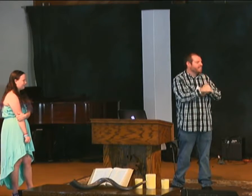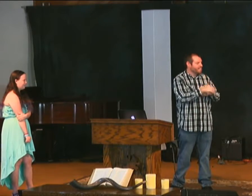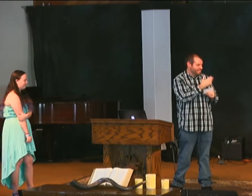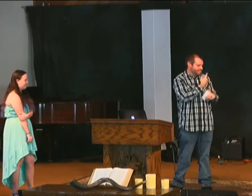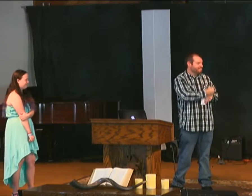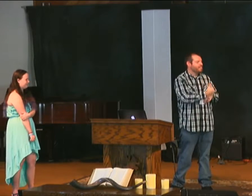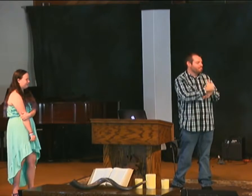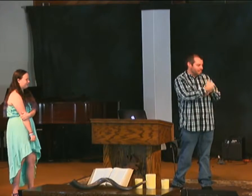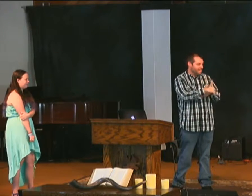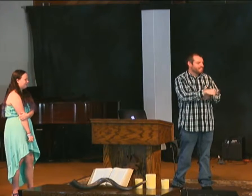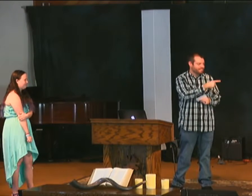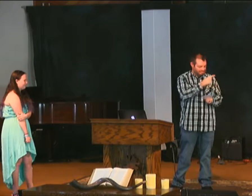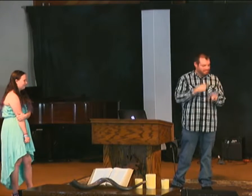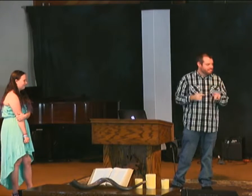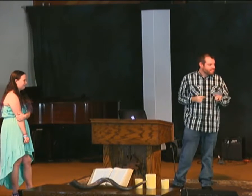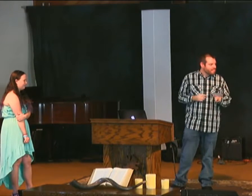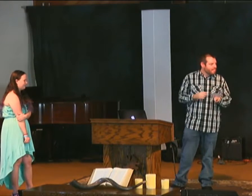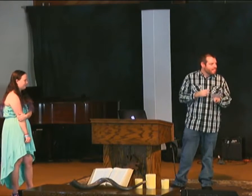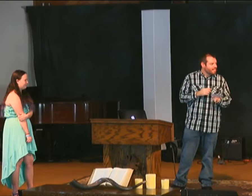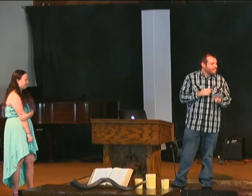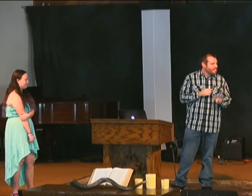manna? Right, manna?